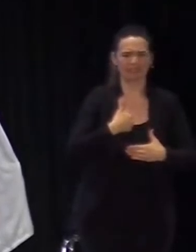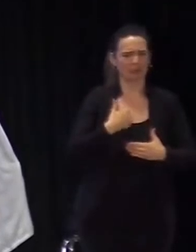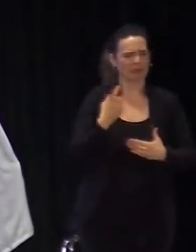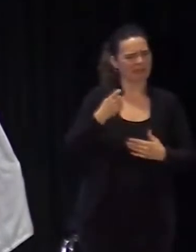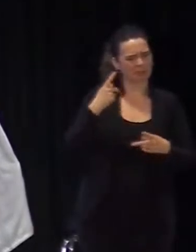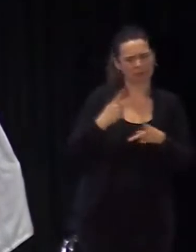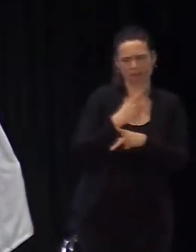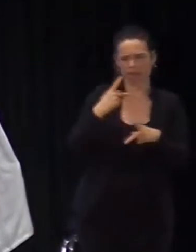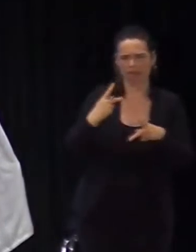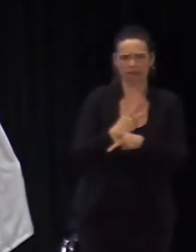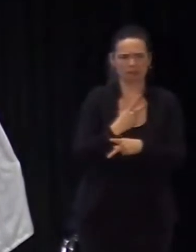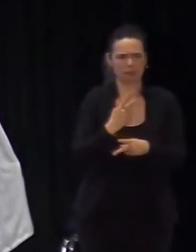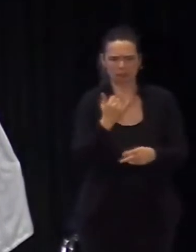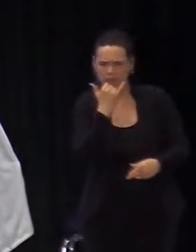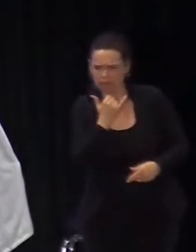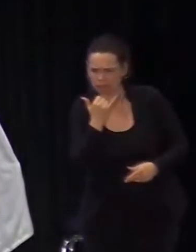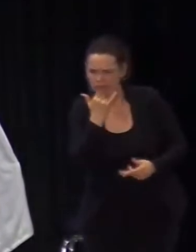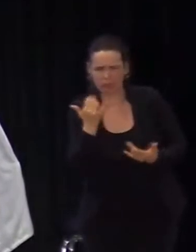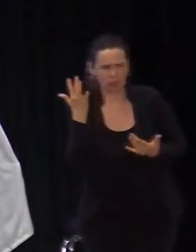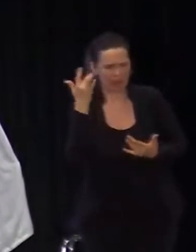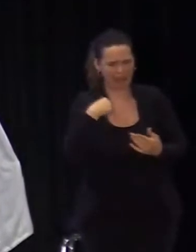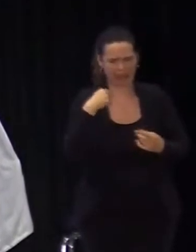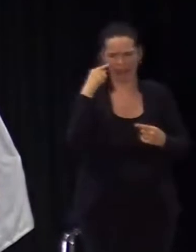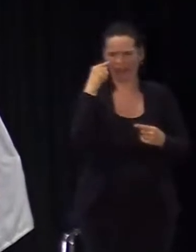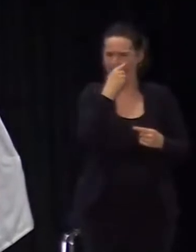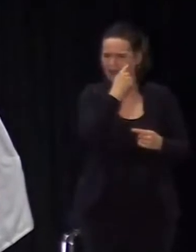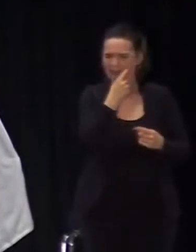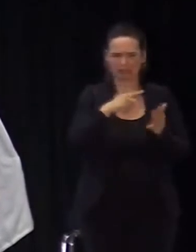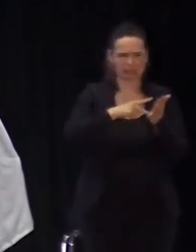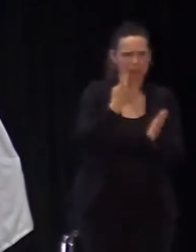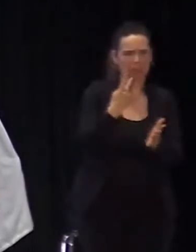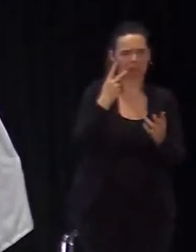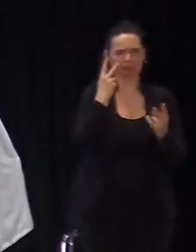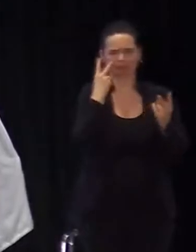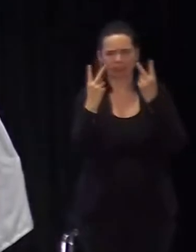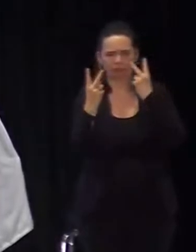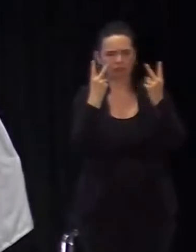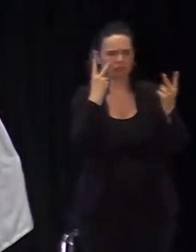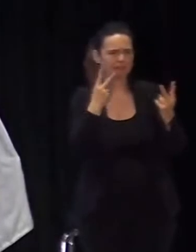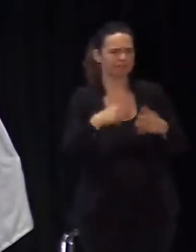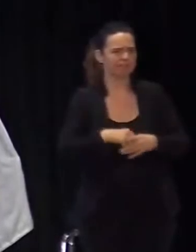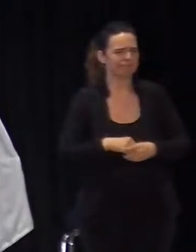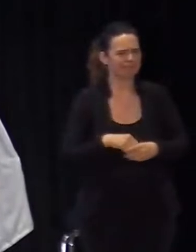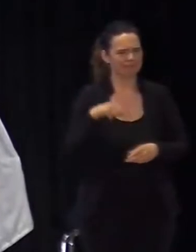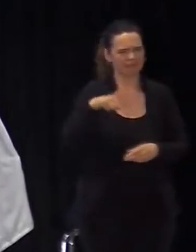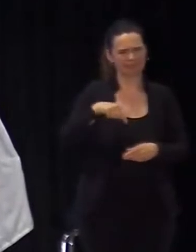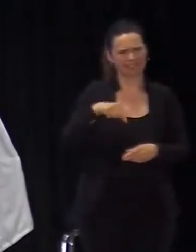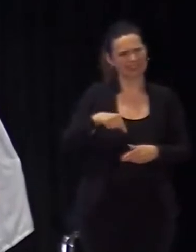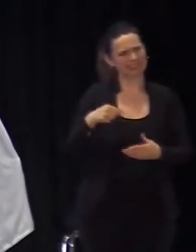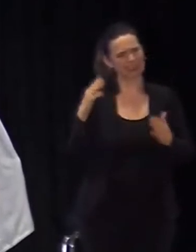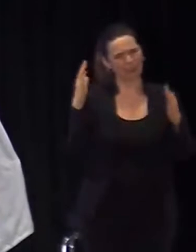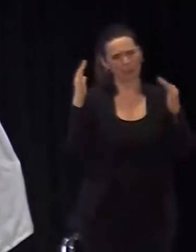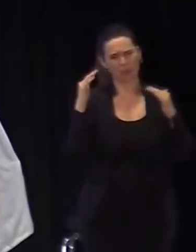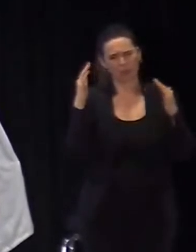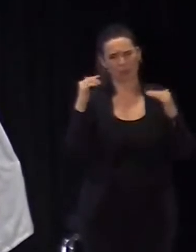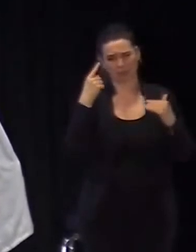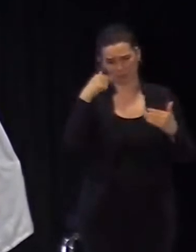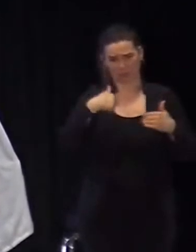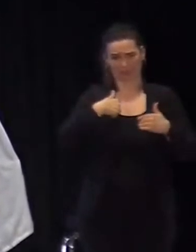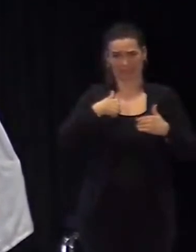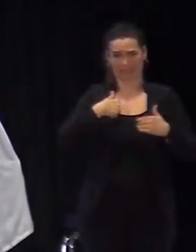know what's wrong with me, but they don't know what caused it. And until the doctors find the cause, this is just going to be what it is for me.